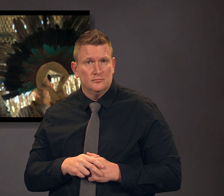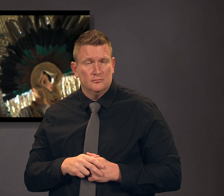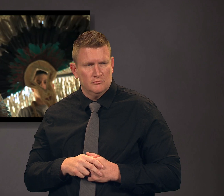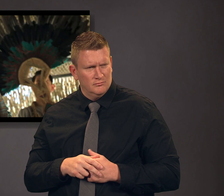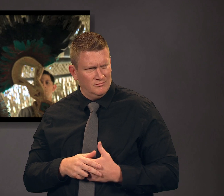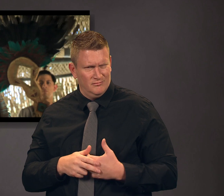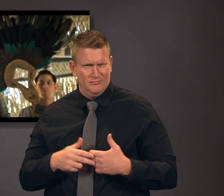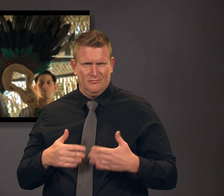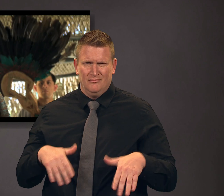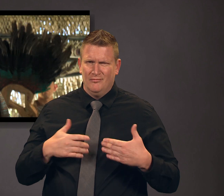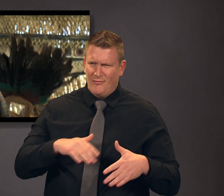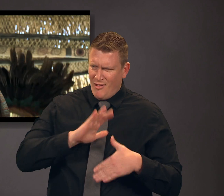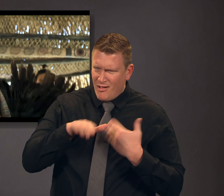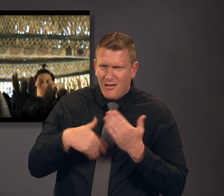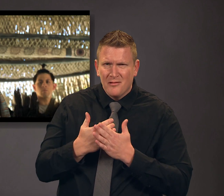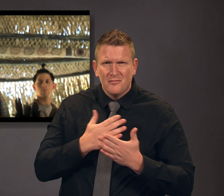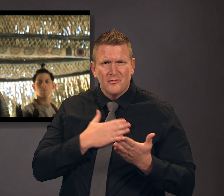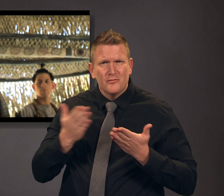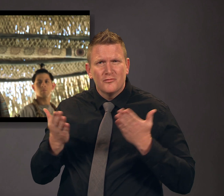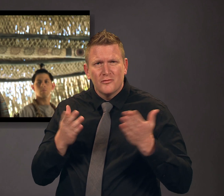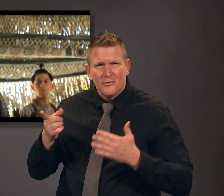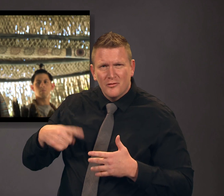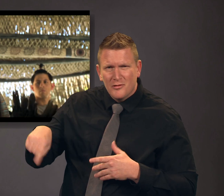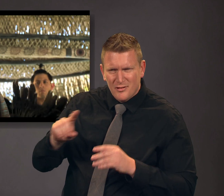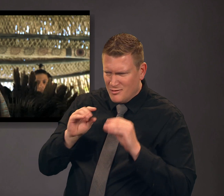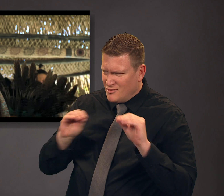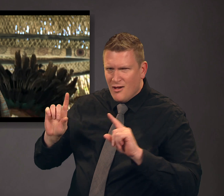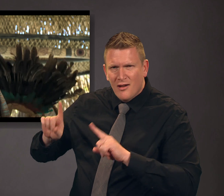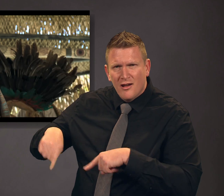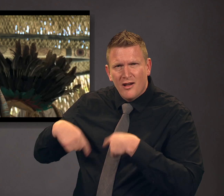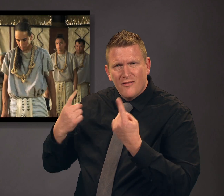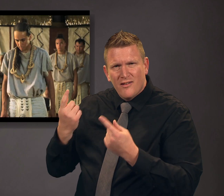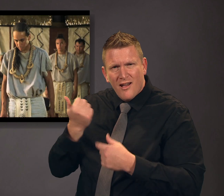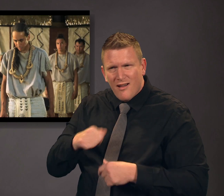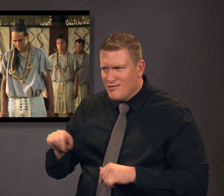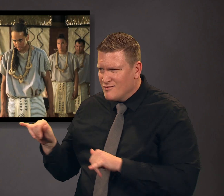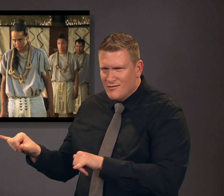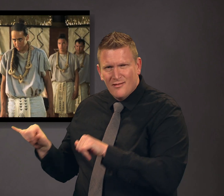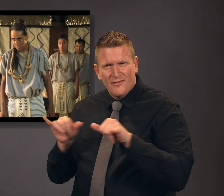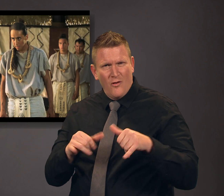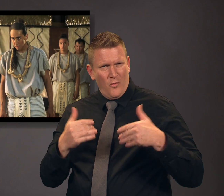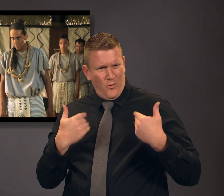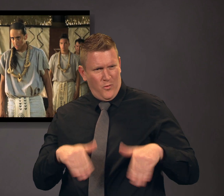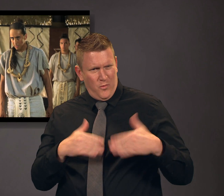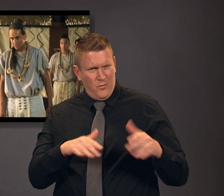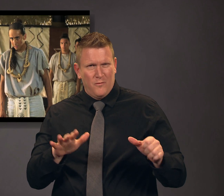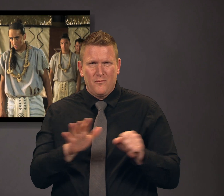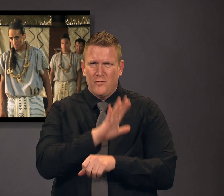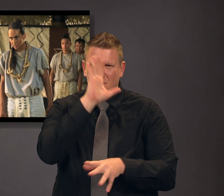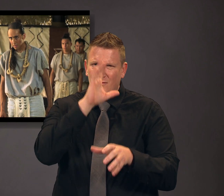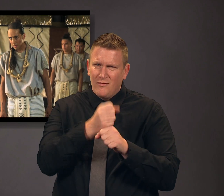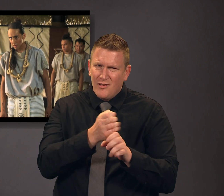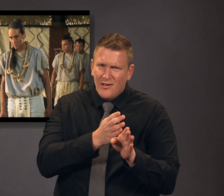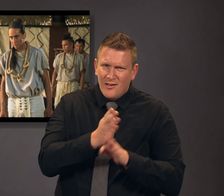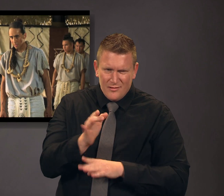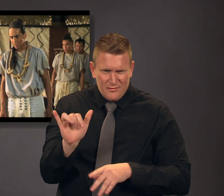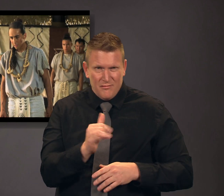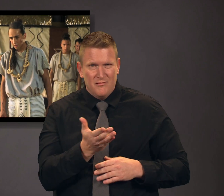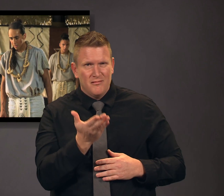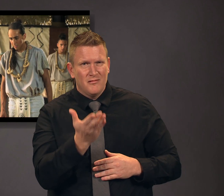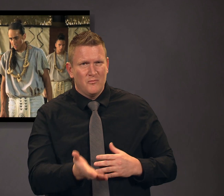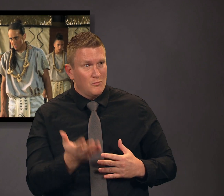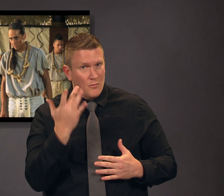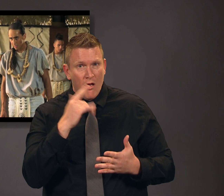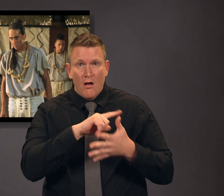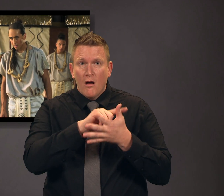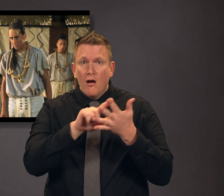Surely there has not been any servant among all my servants that has been so faithful as this man. For even he doth remember all my commandments to execute